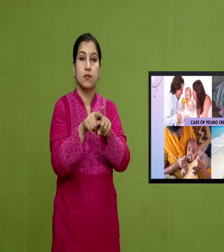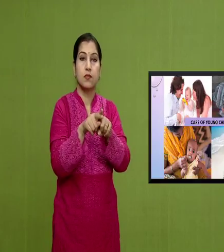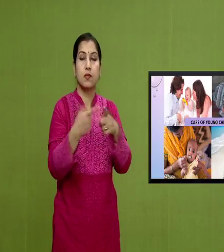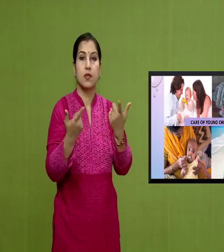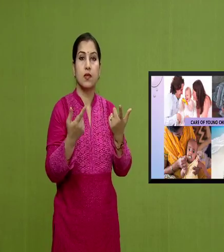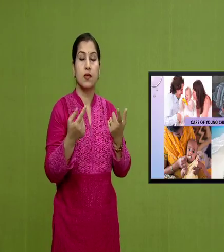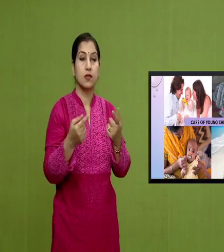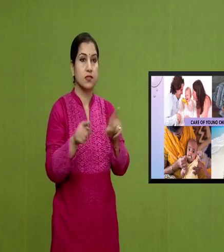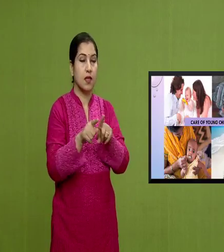moral.